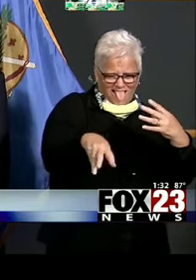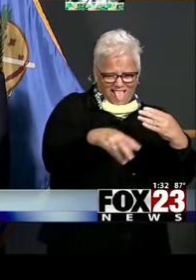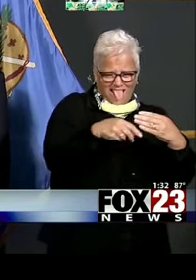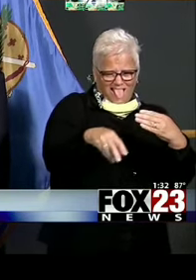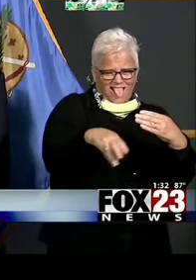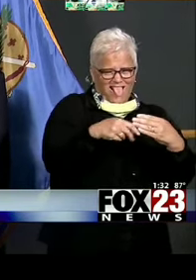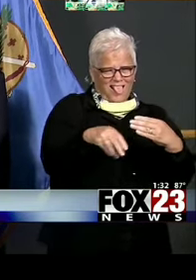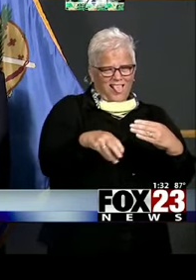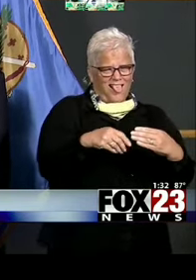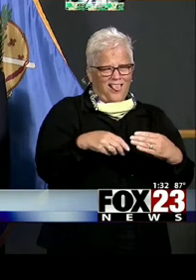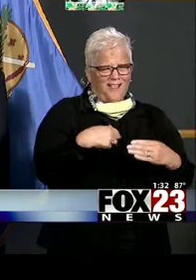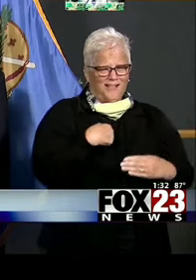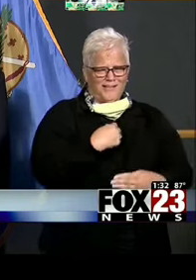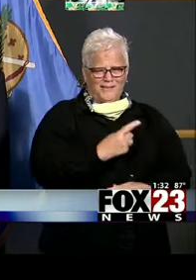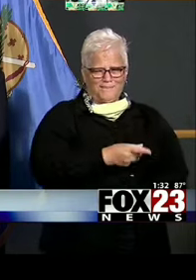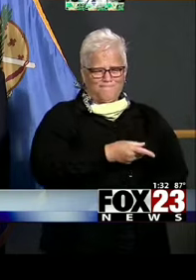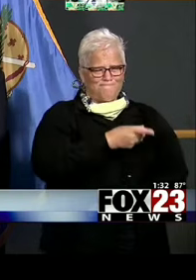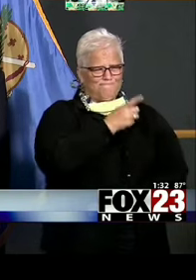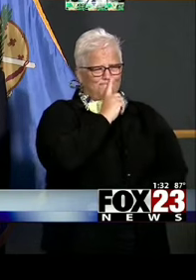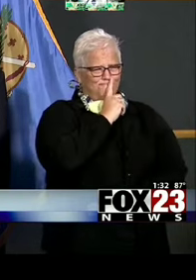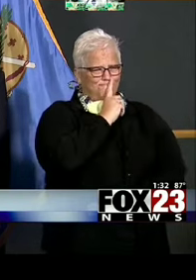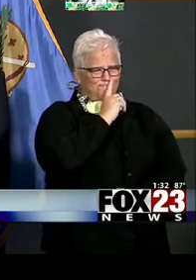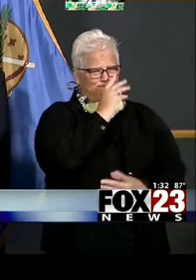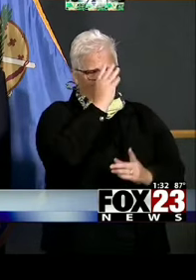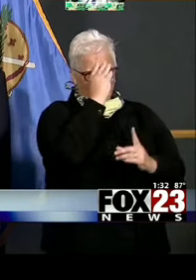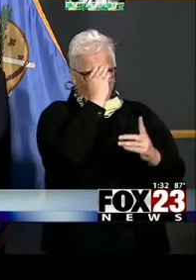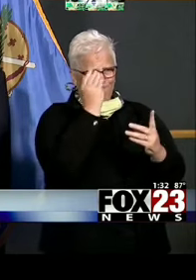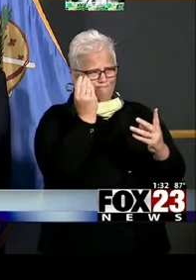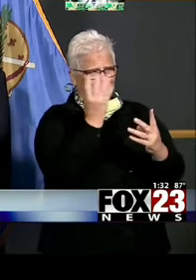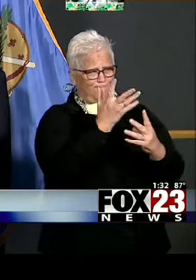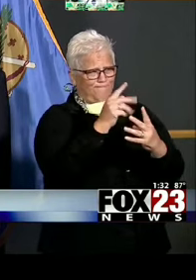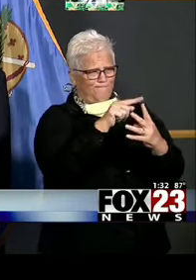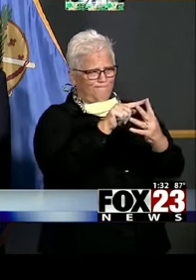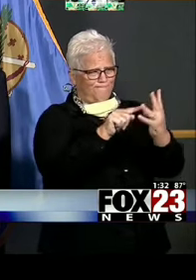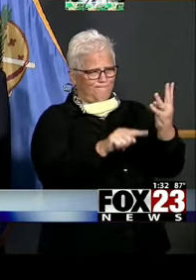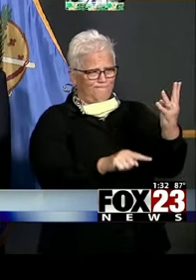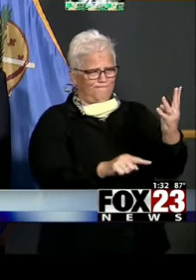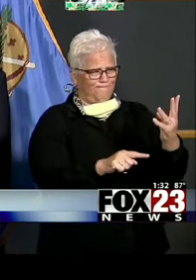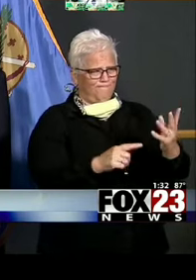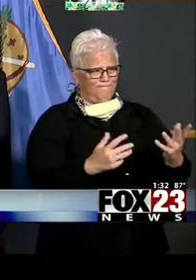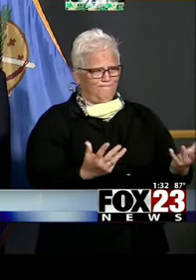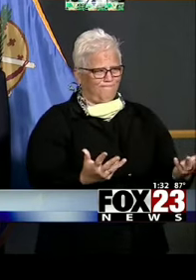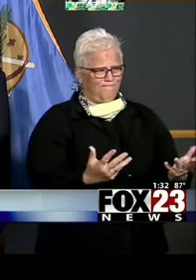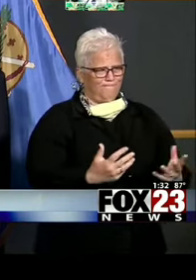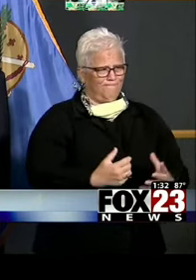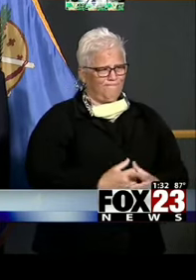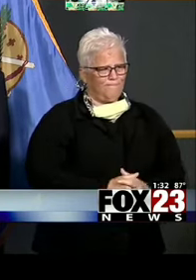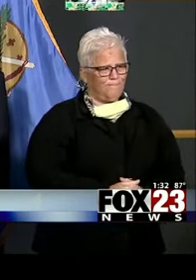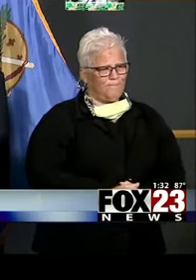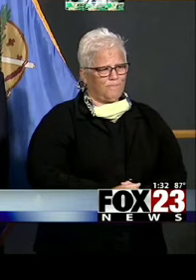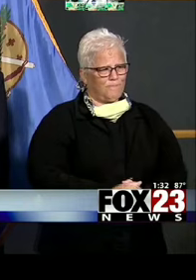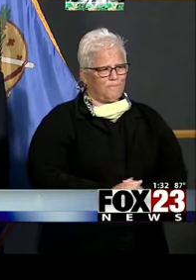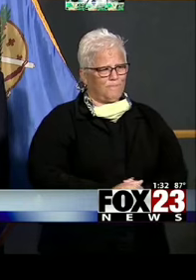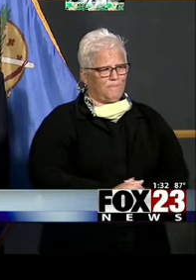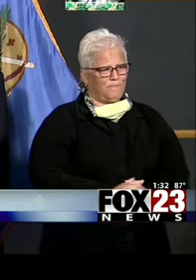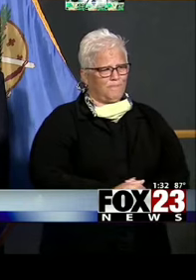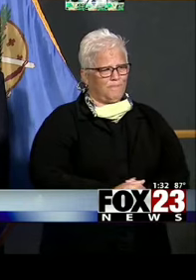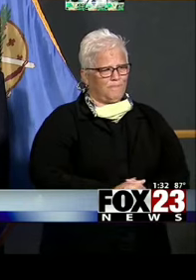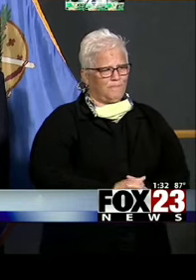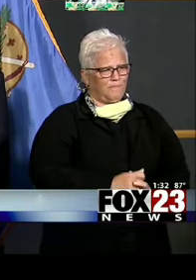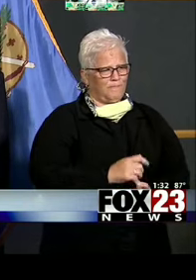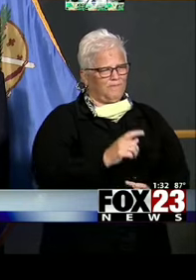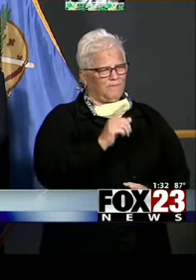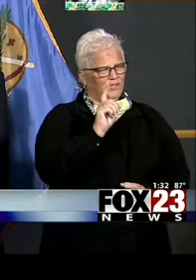Ware refused. Police say Johnson tried to use his taser before Ware grabbed it and Johnson pepper sprayed him while trying to get him out of the